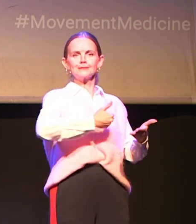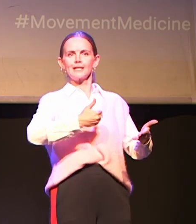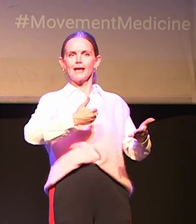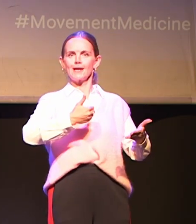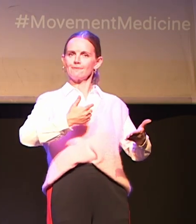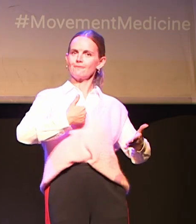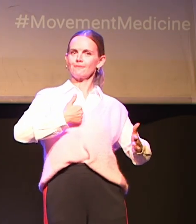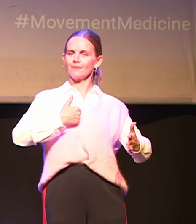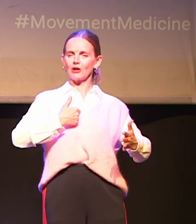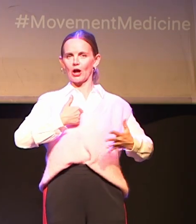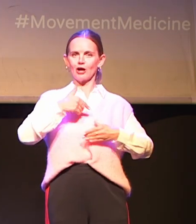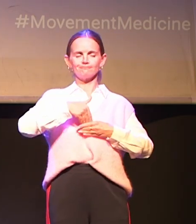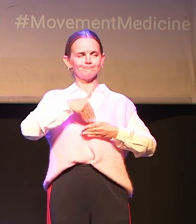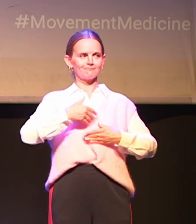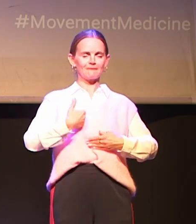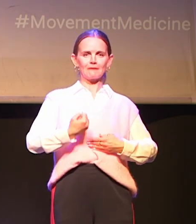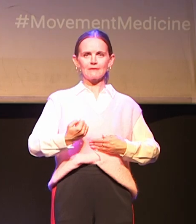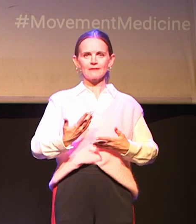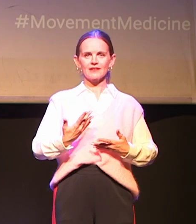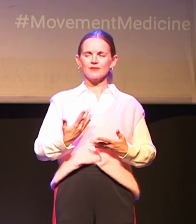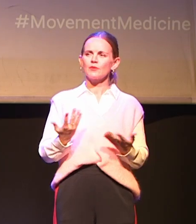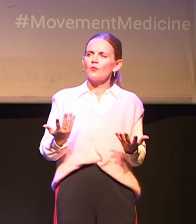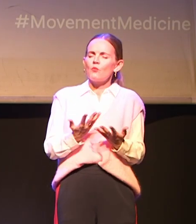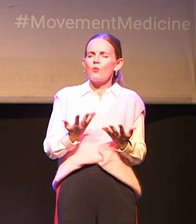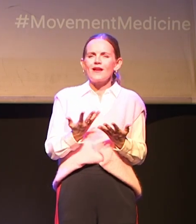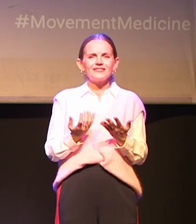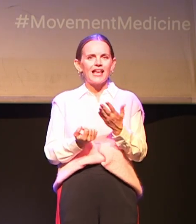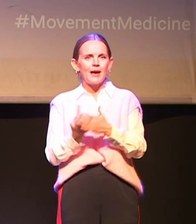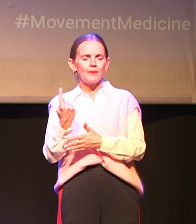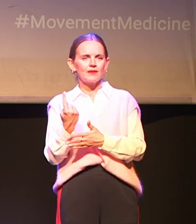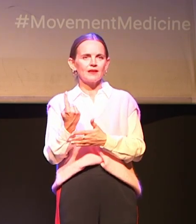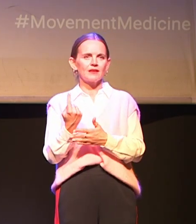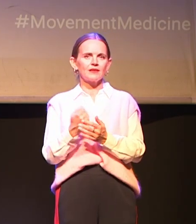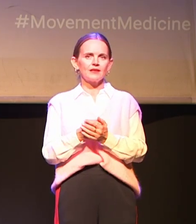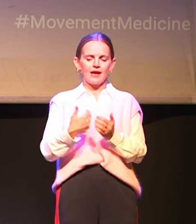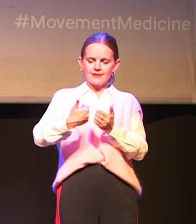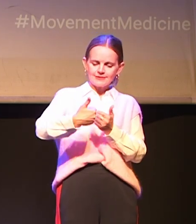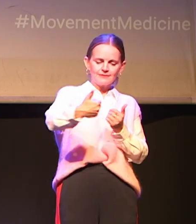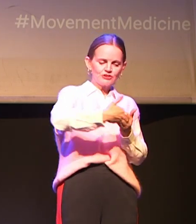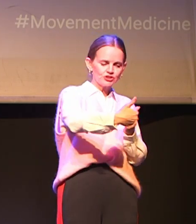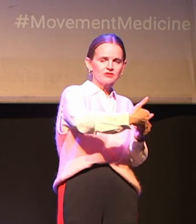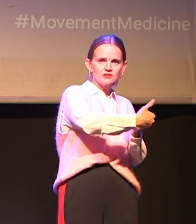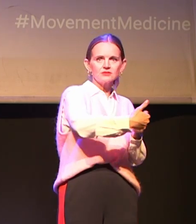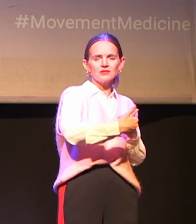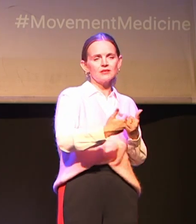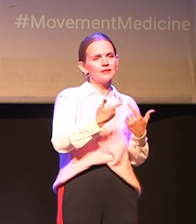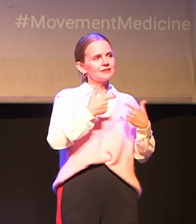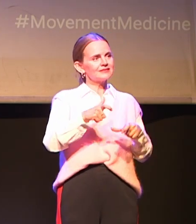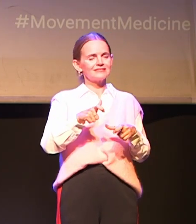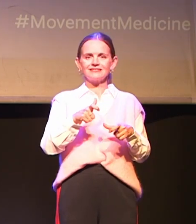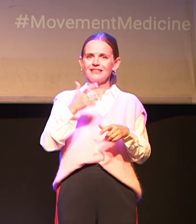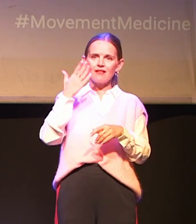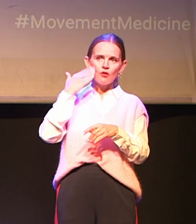also like where that can happen. Um, but the weight of that, those divisions of labor are still racialized,